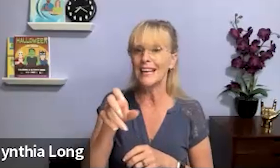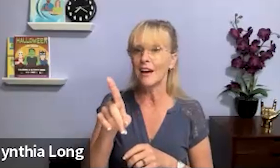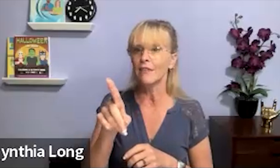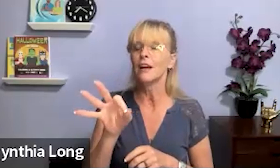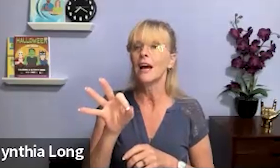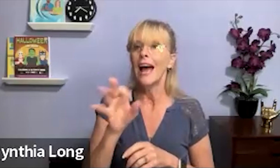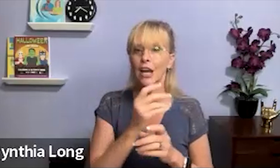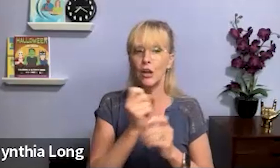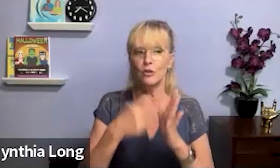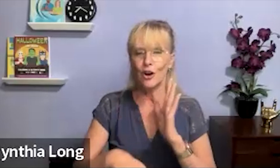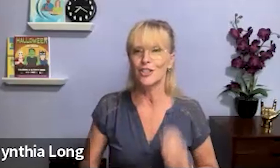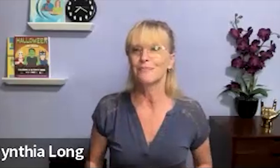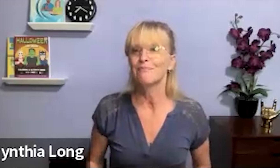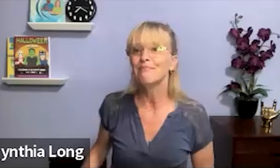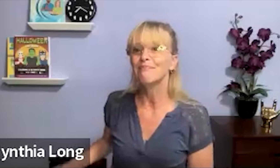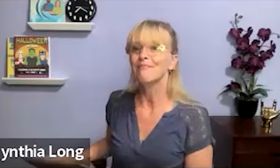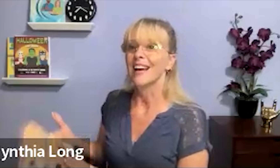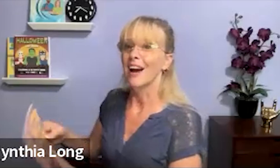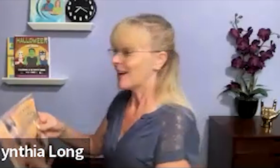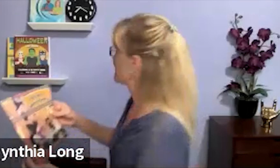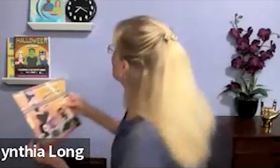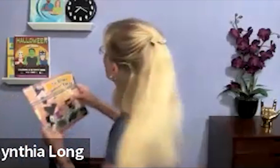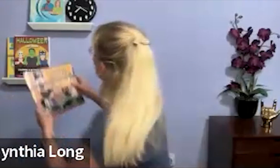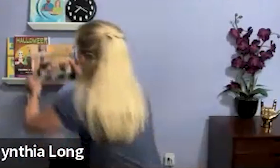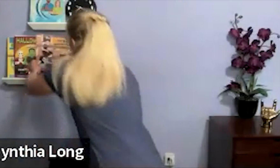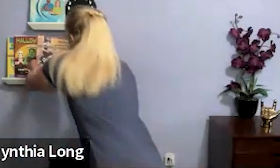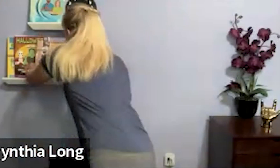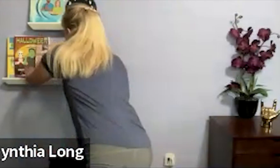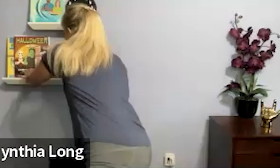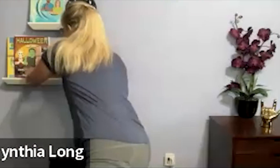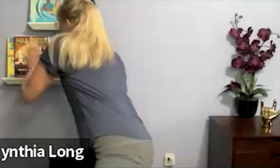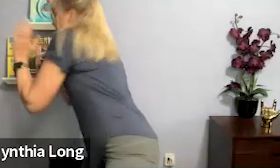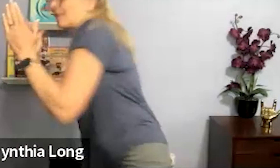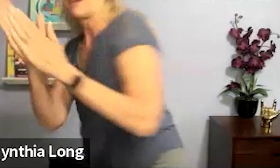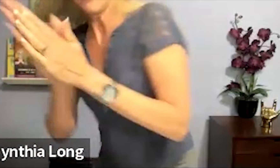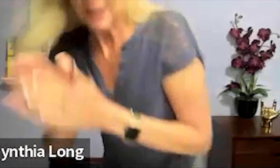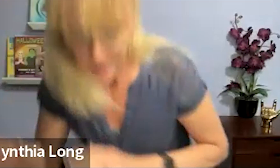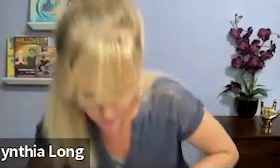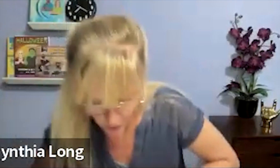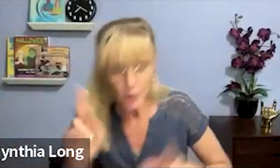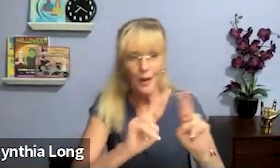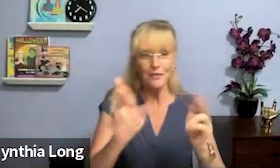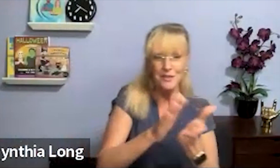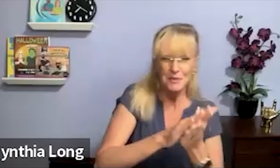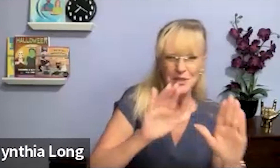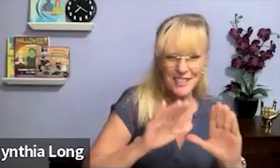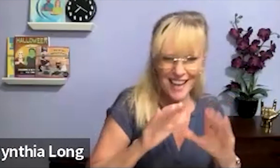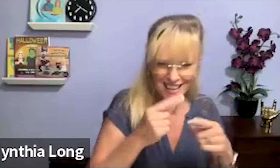PDF at no charge. Okay. All right. So there we go. So are you ready for some school